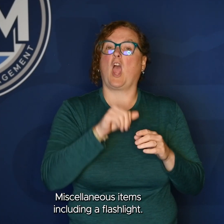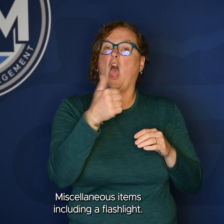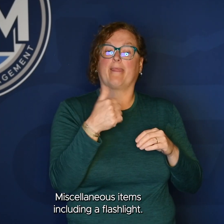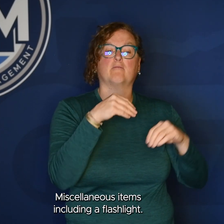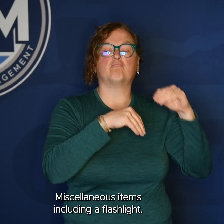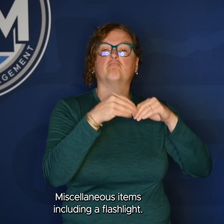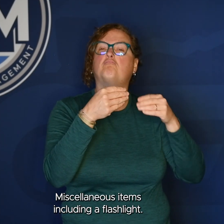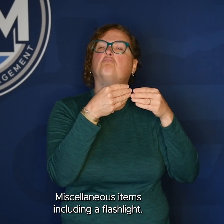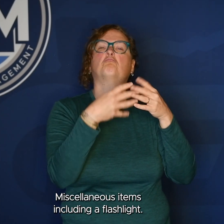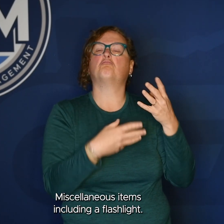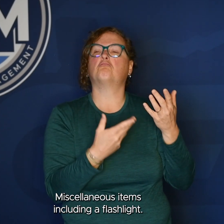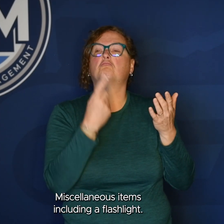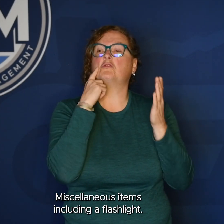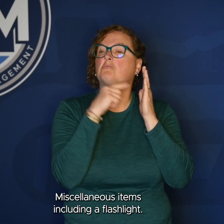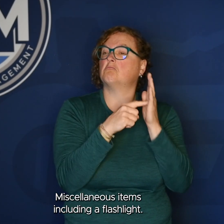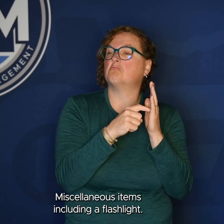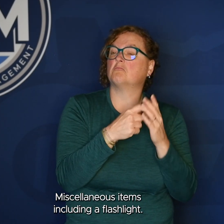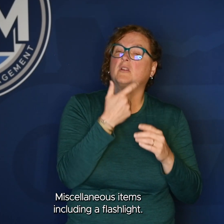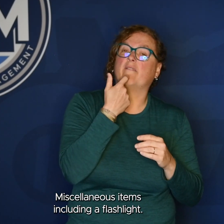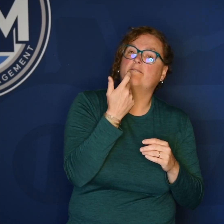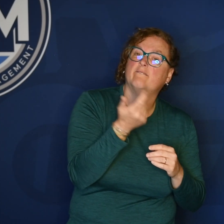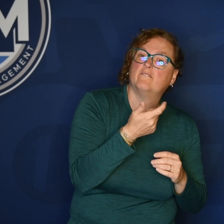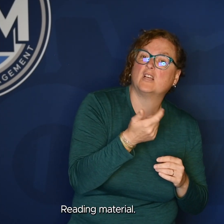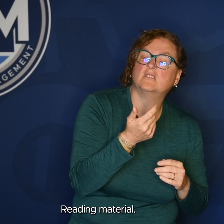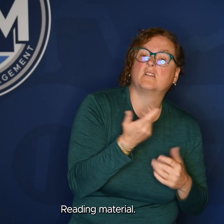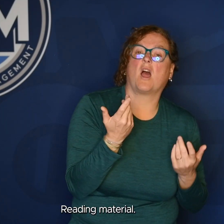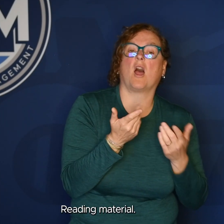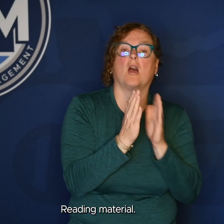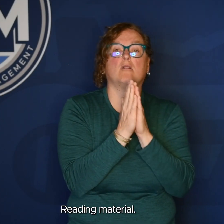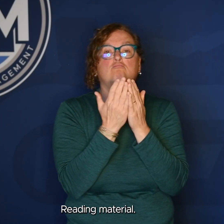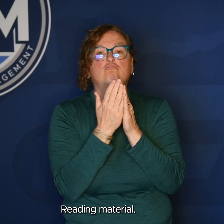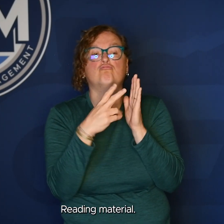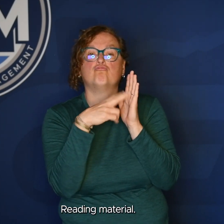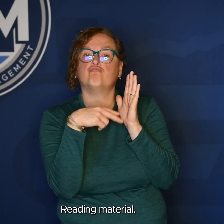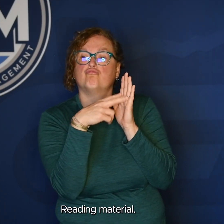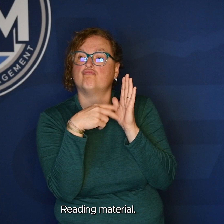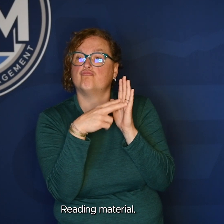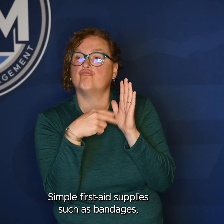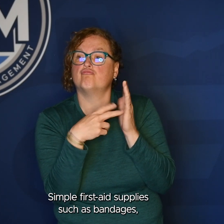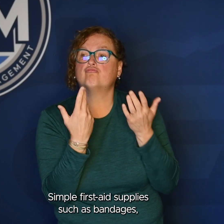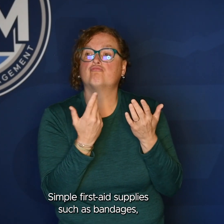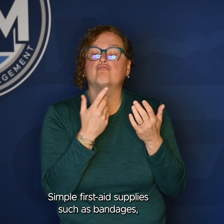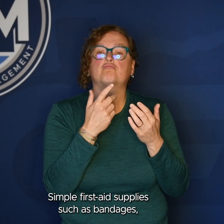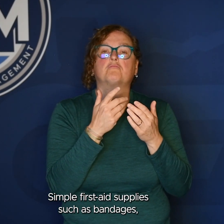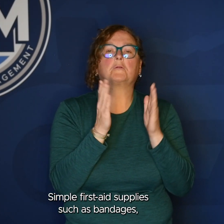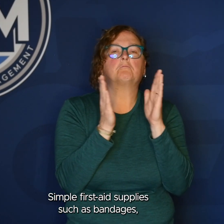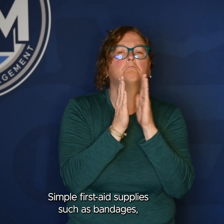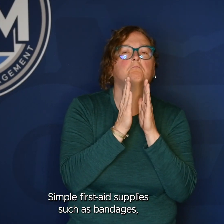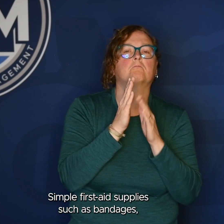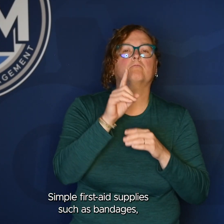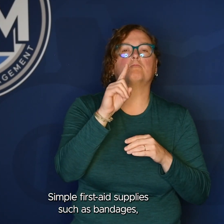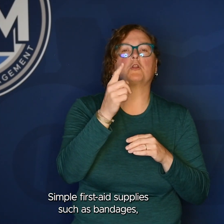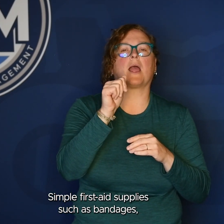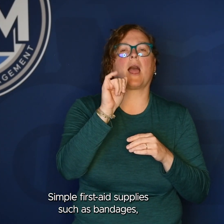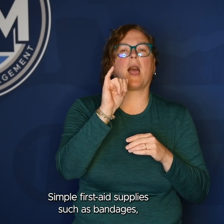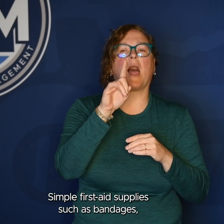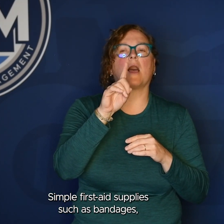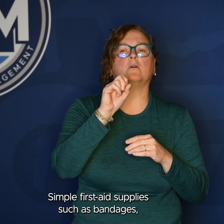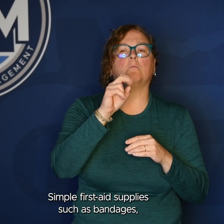Miscellaneous items including a flashlight, reading material, simple first aid supplies such as